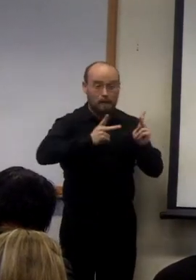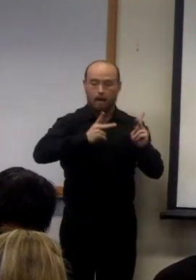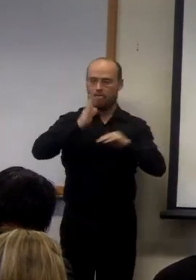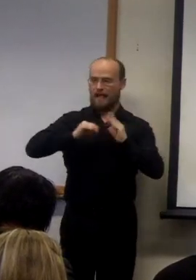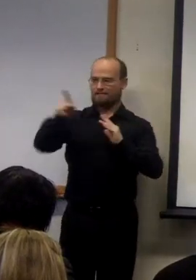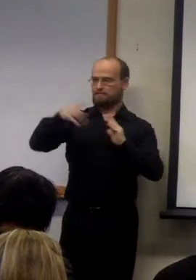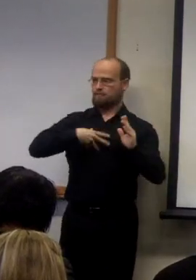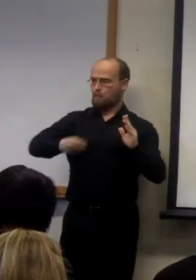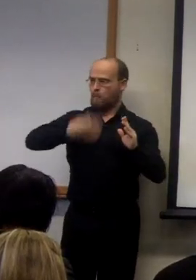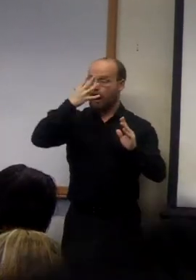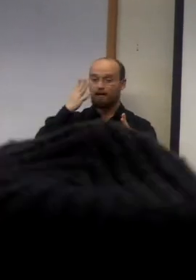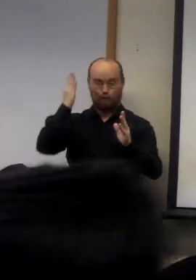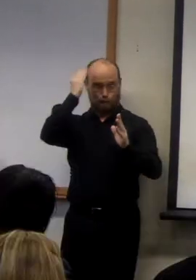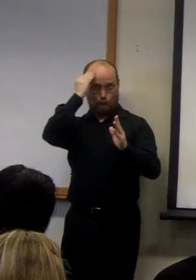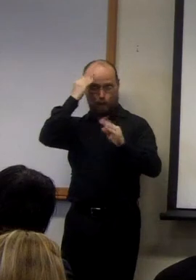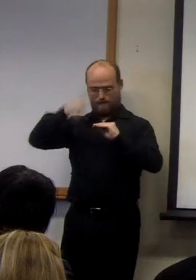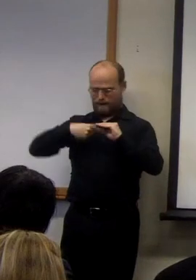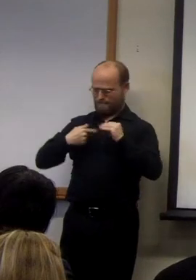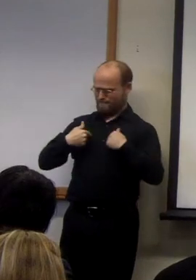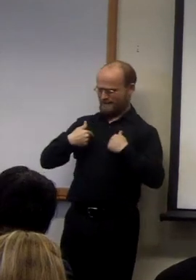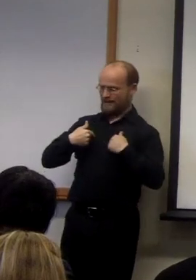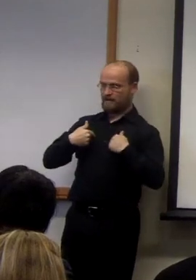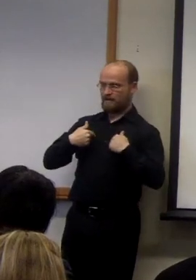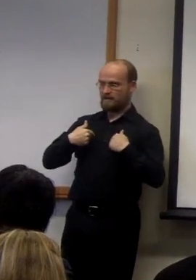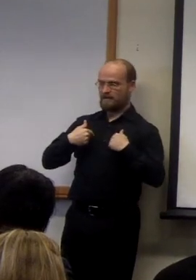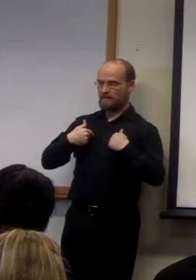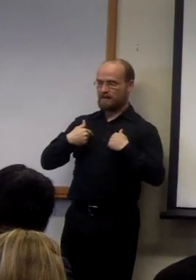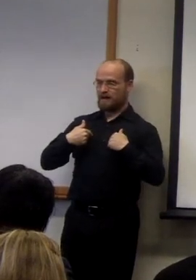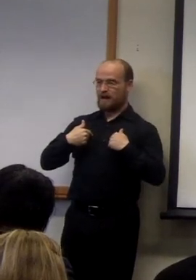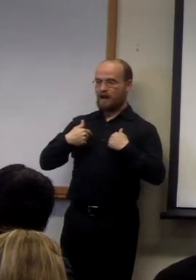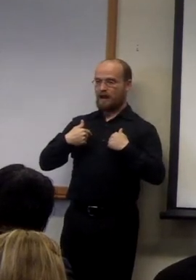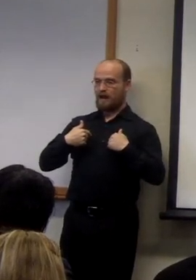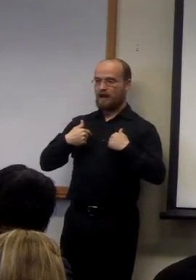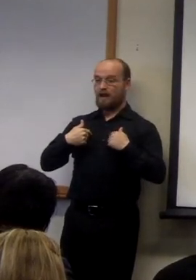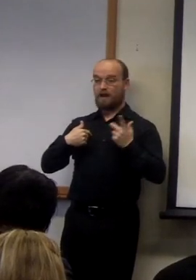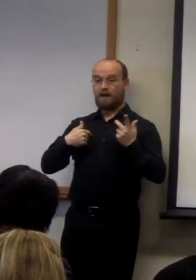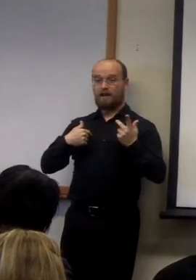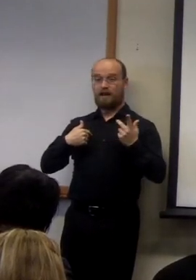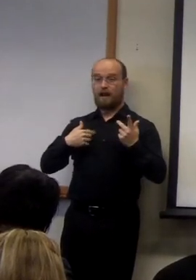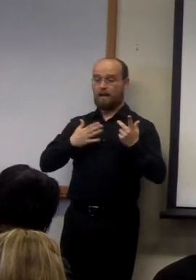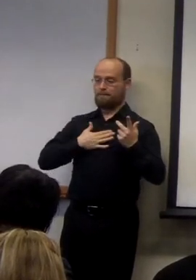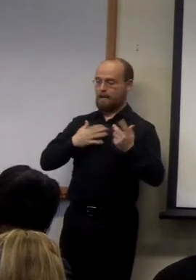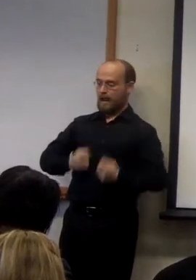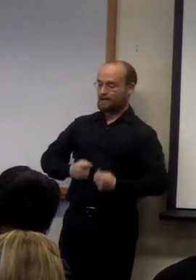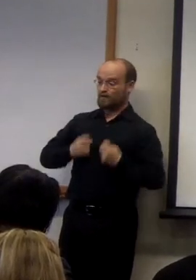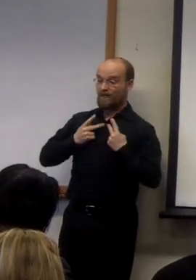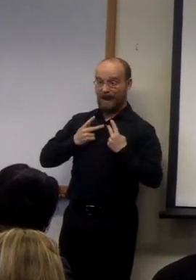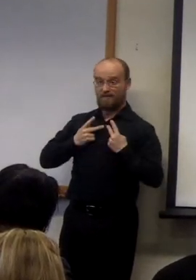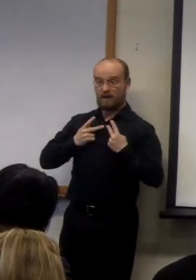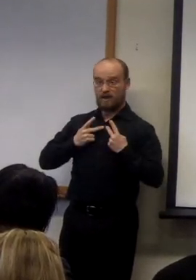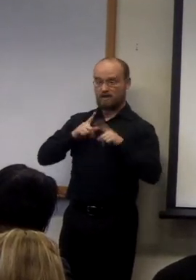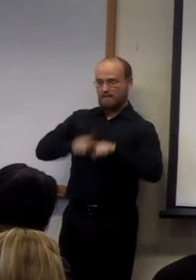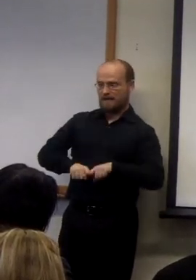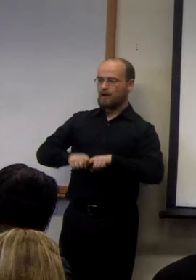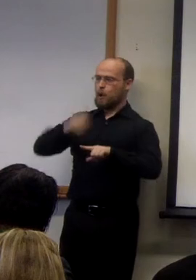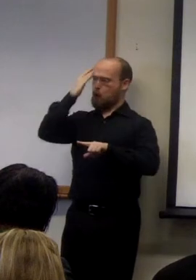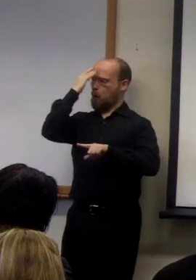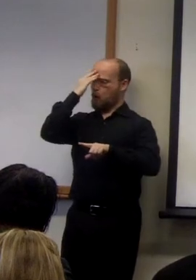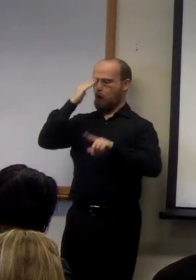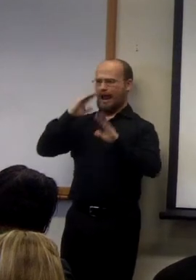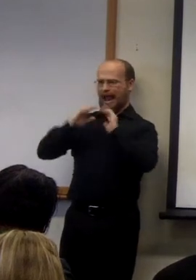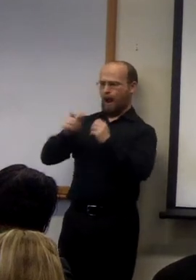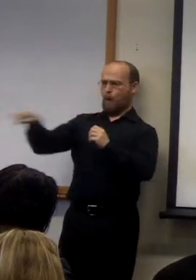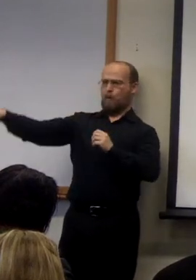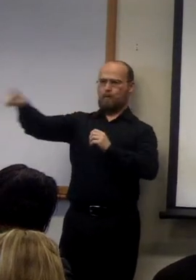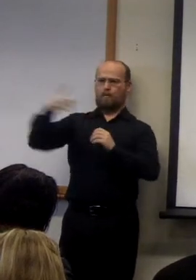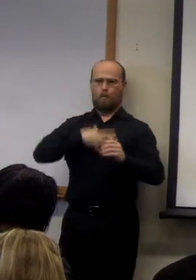right? Whose survival depends on whom, right? My survival depends on knowing how white people are, how they